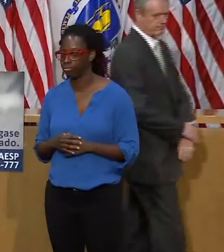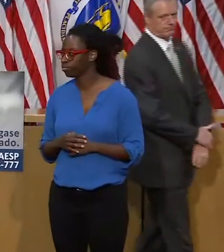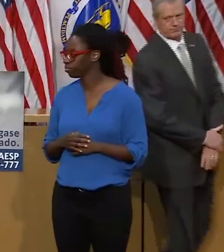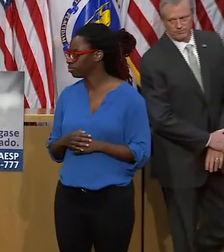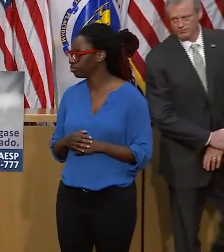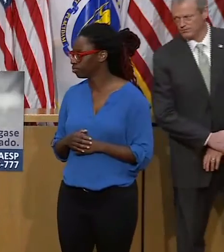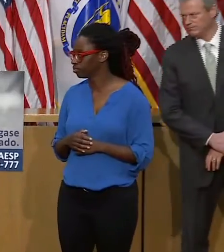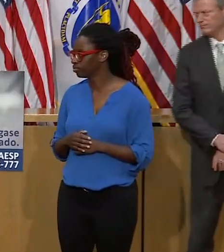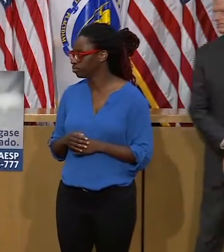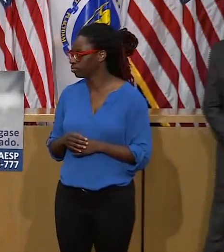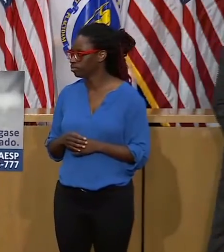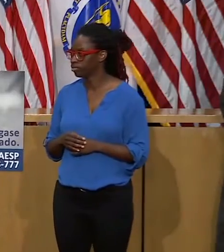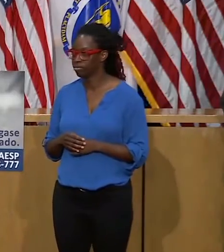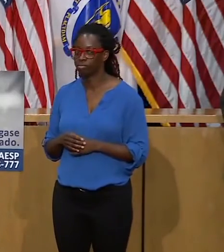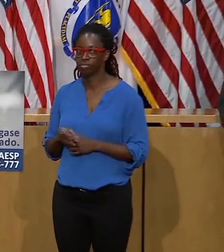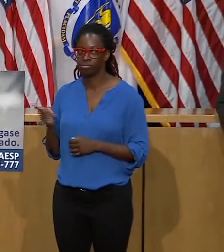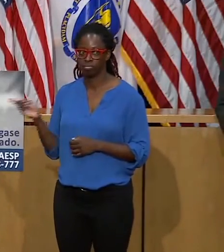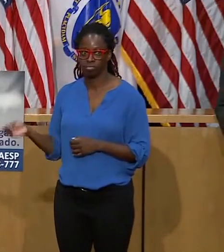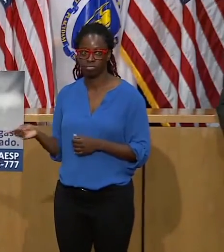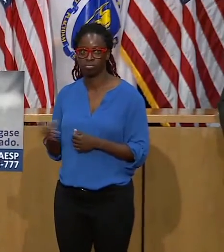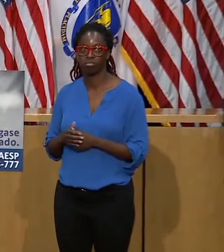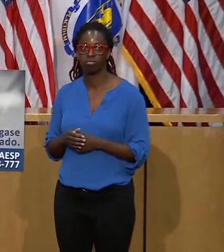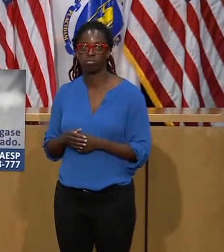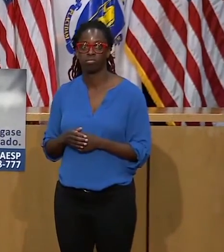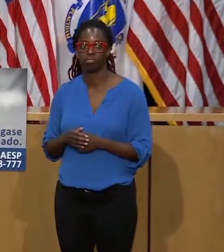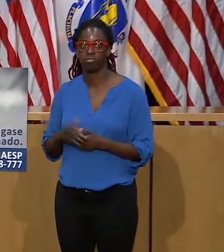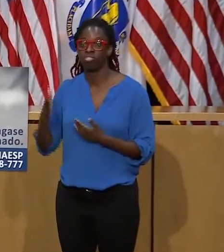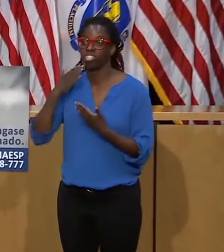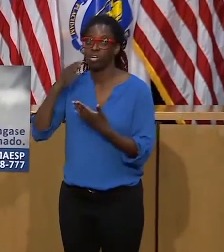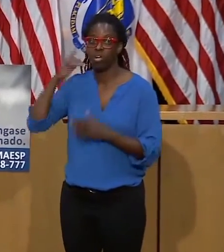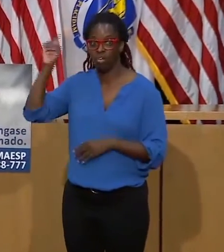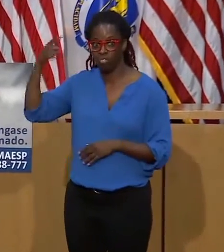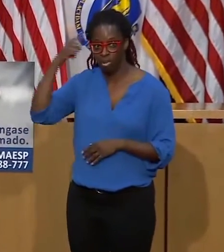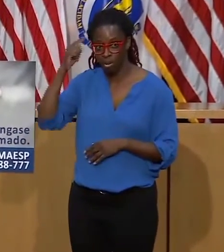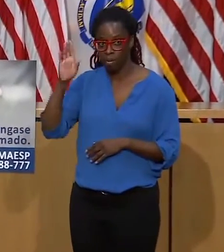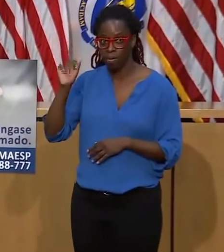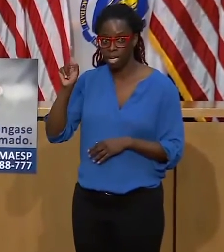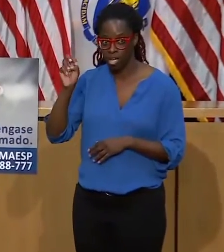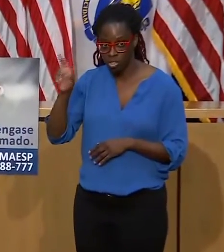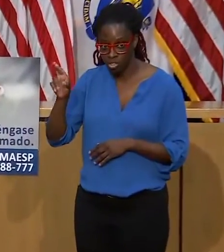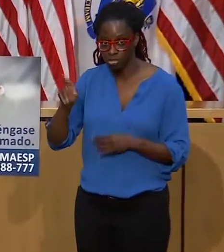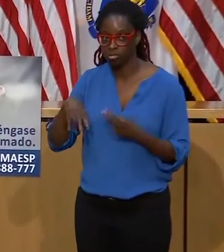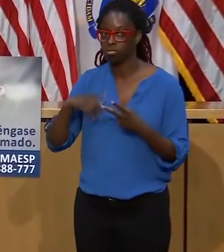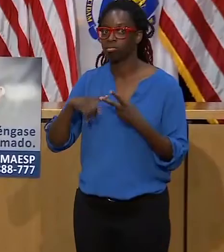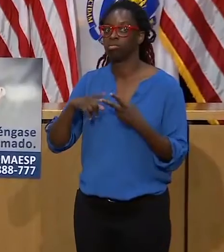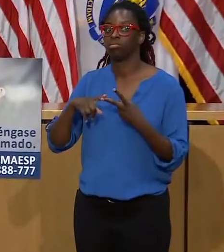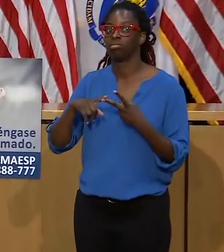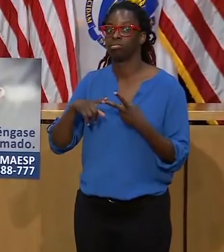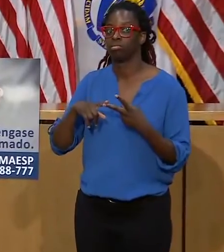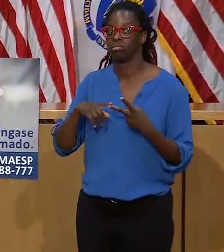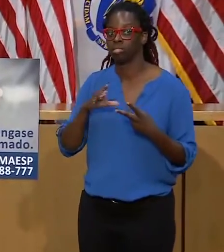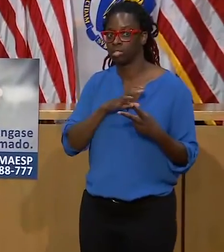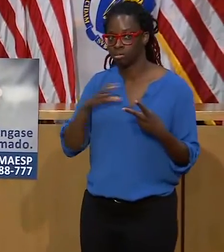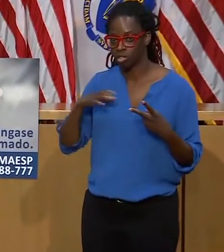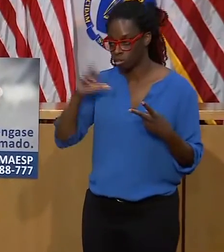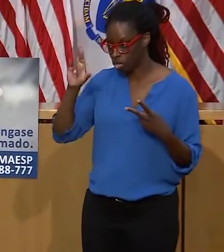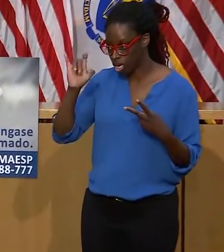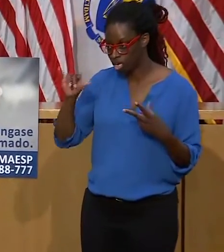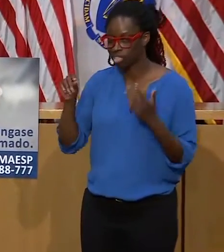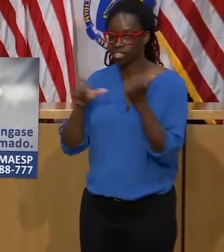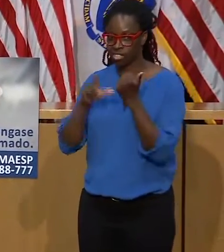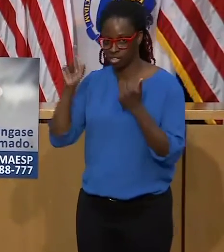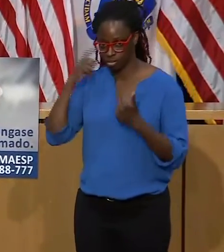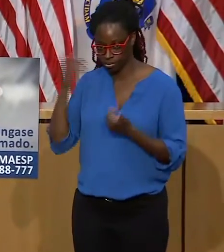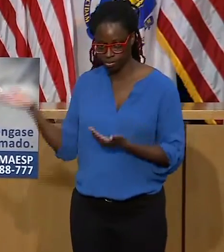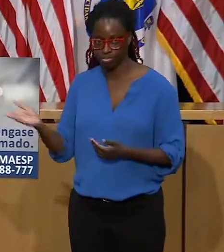Thank you, Governor Baker, Lieutenant Governor Polito, and Commissioner Riley. As an infectious diseases physician, I am proud that